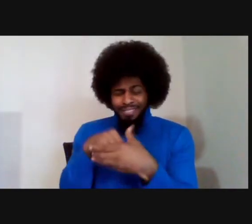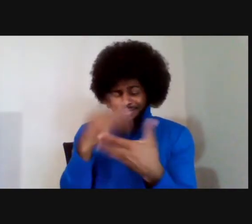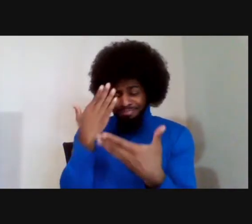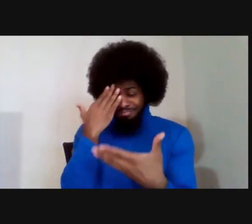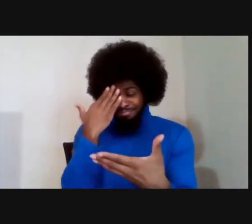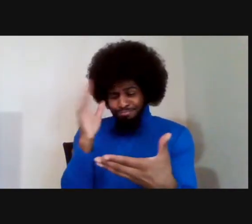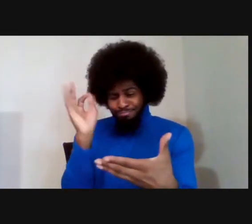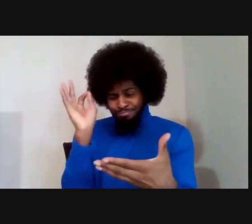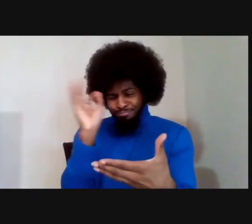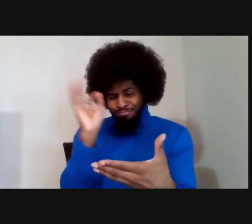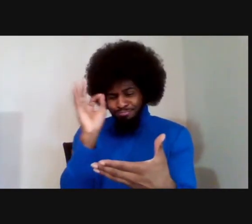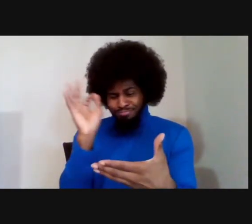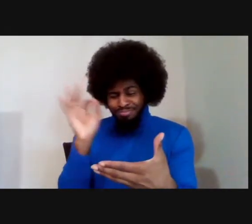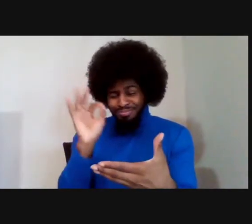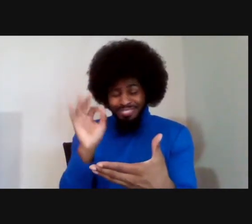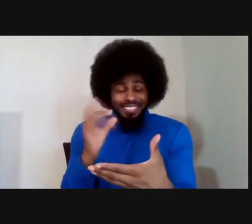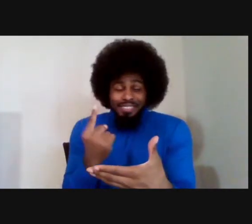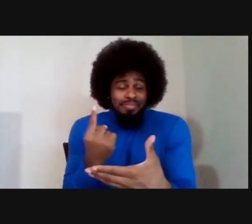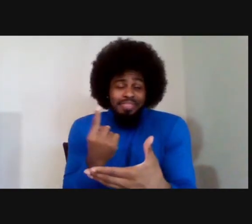Something.